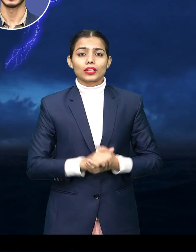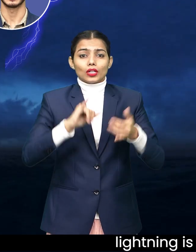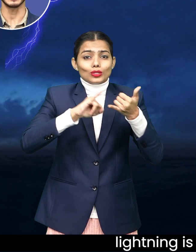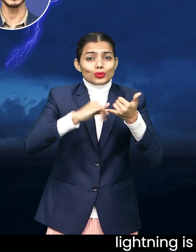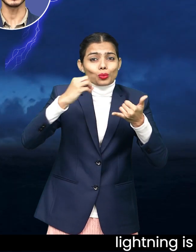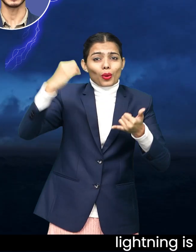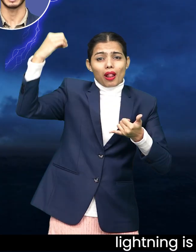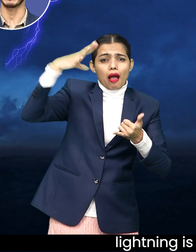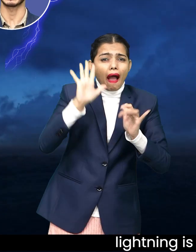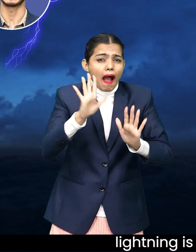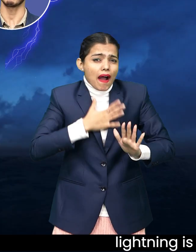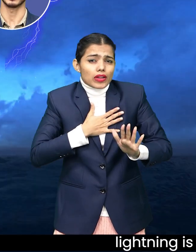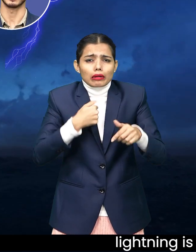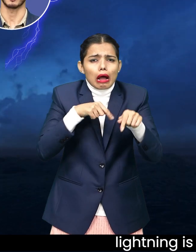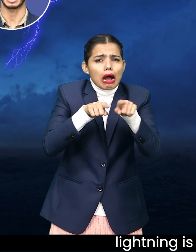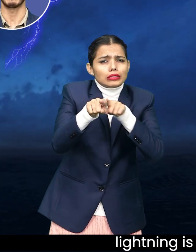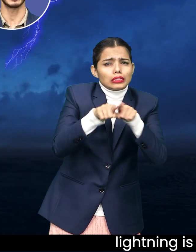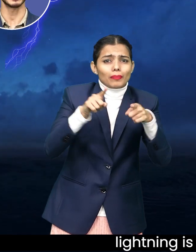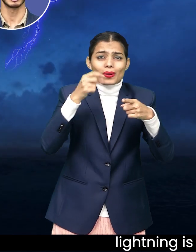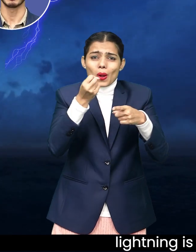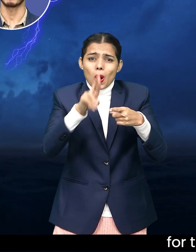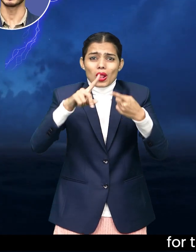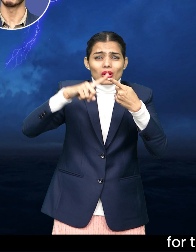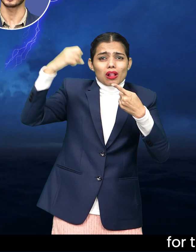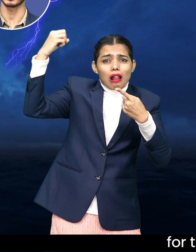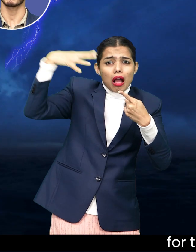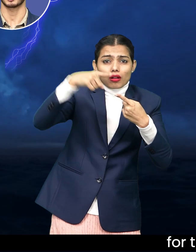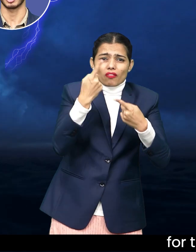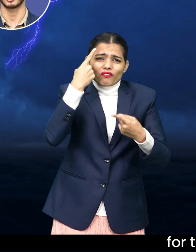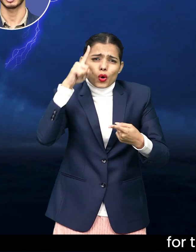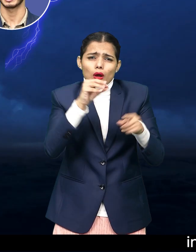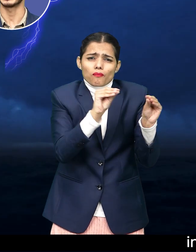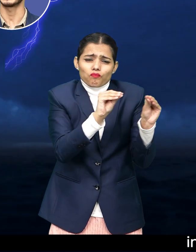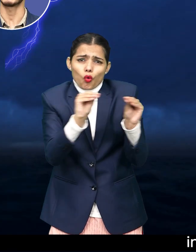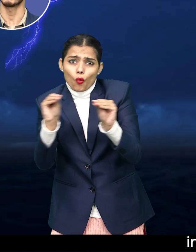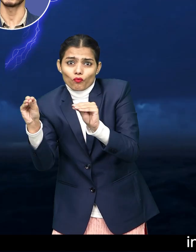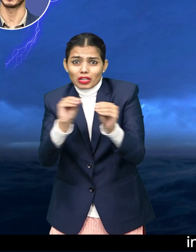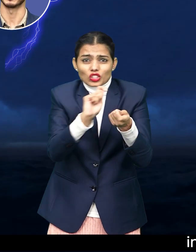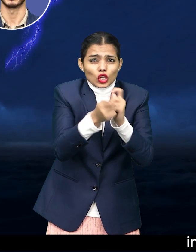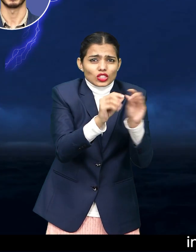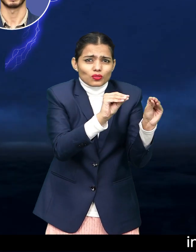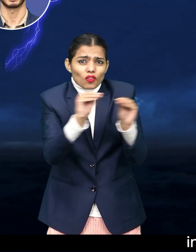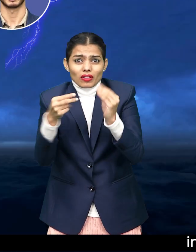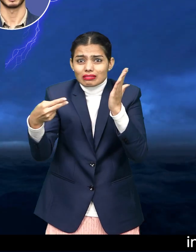Thus, lightning is a live example or evidence for the motion of charge in the